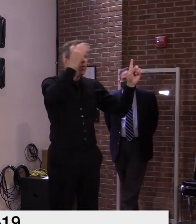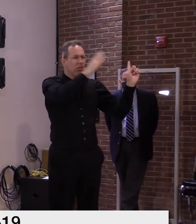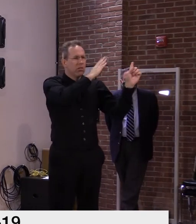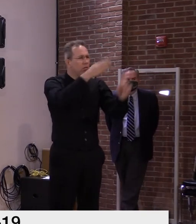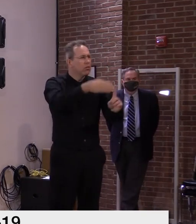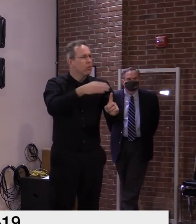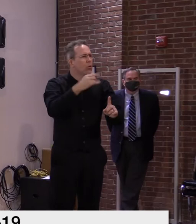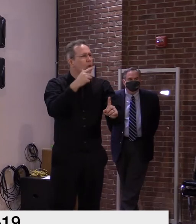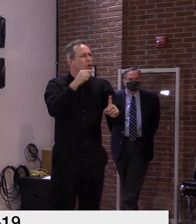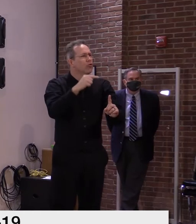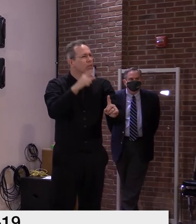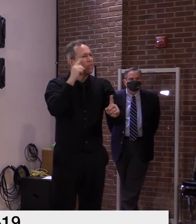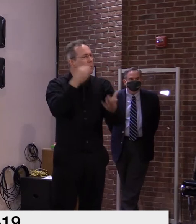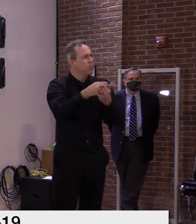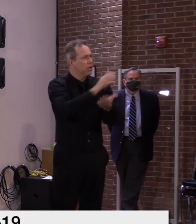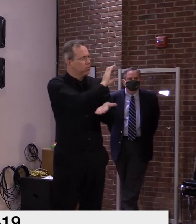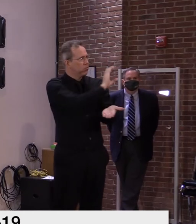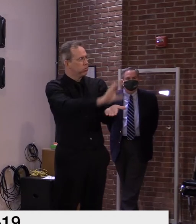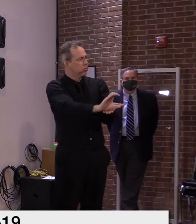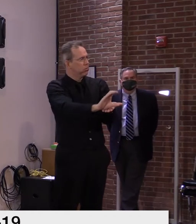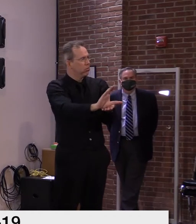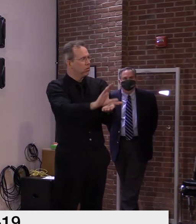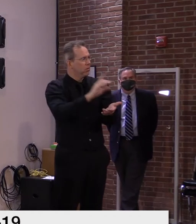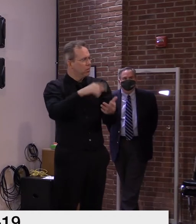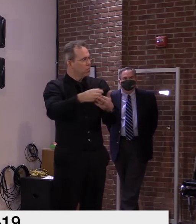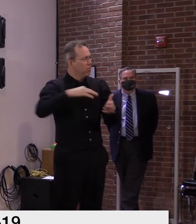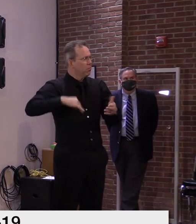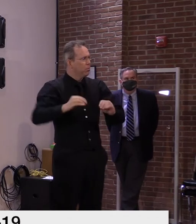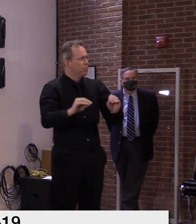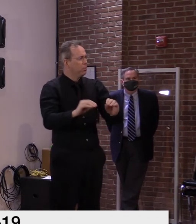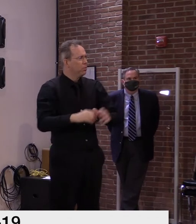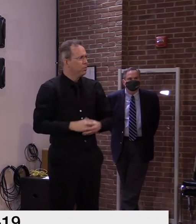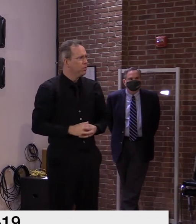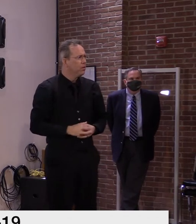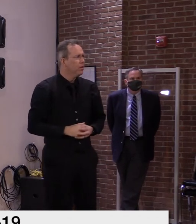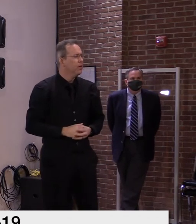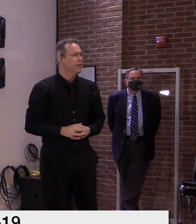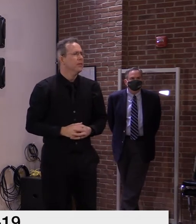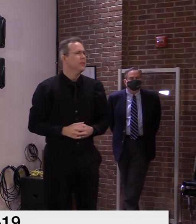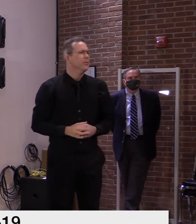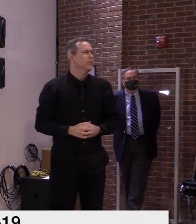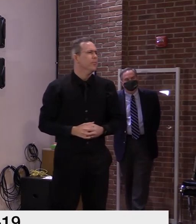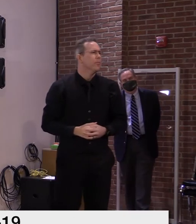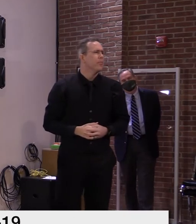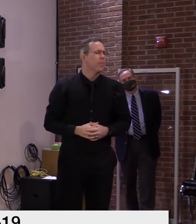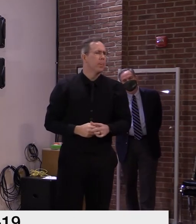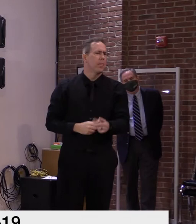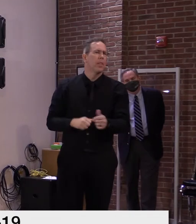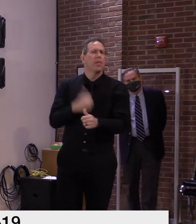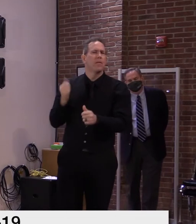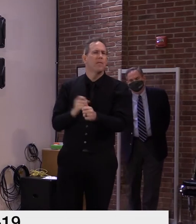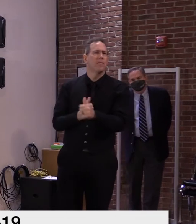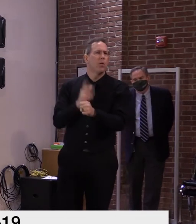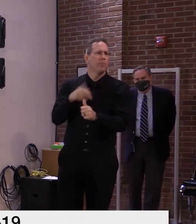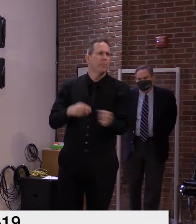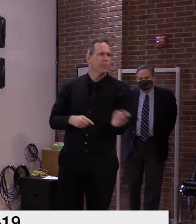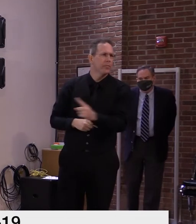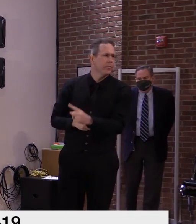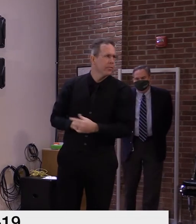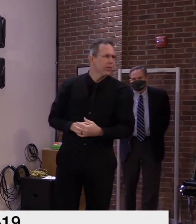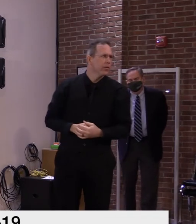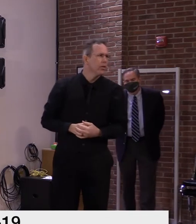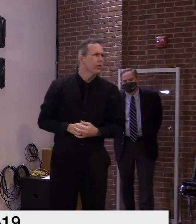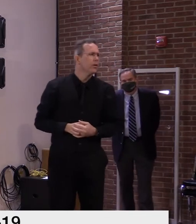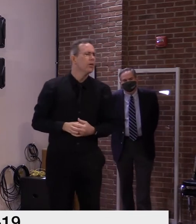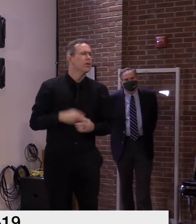Okay, yeah, that's what I meant, sorry. My follow-up to Stuart's question about the teachers, I think it's pretty clear